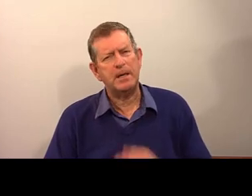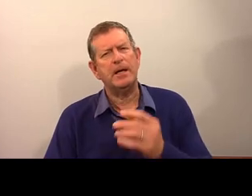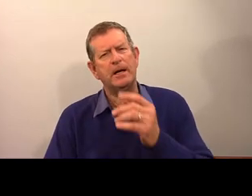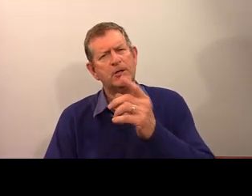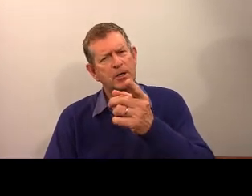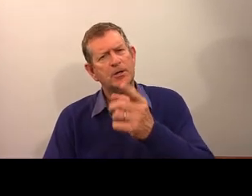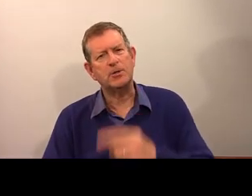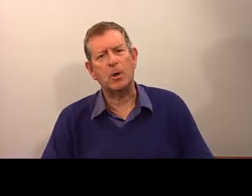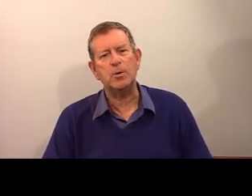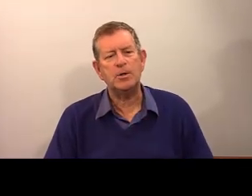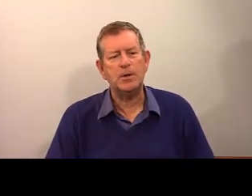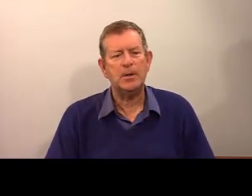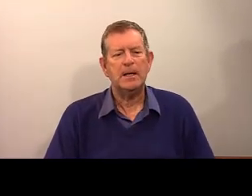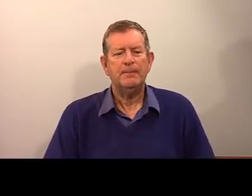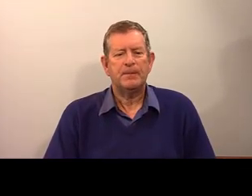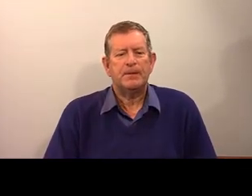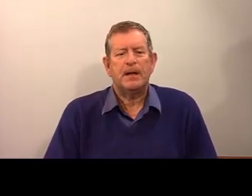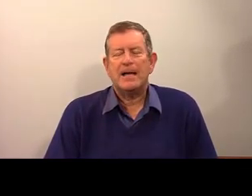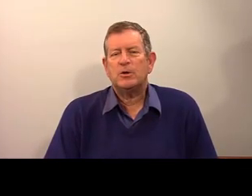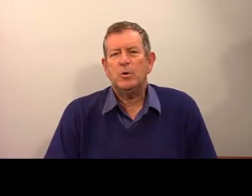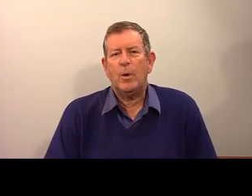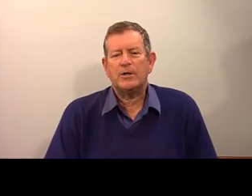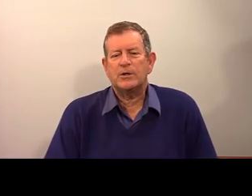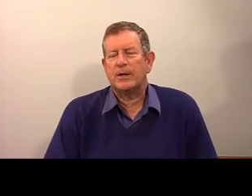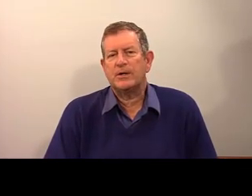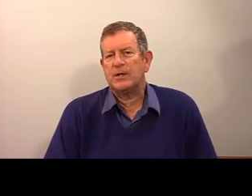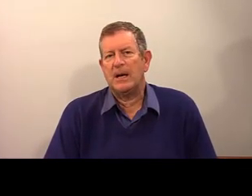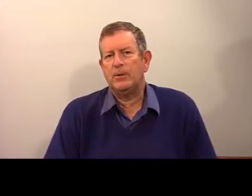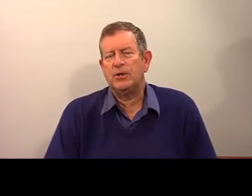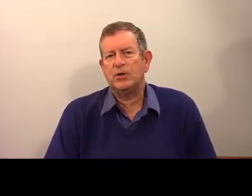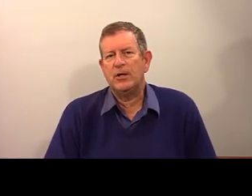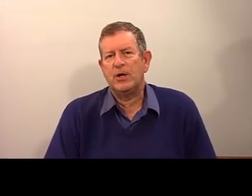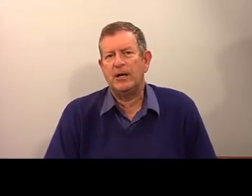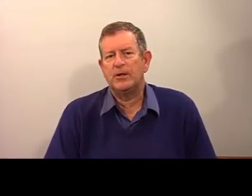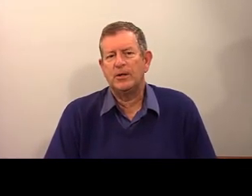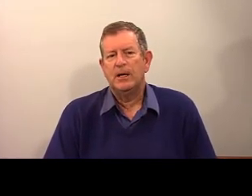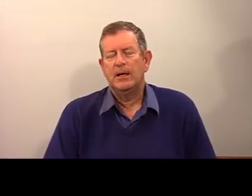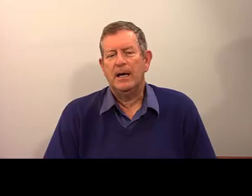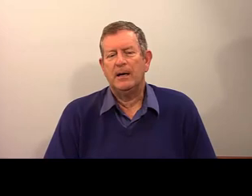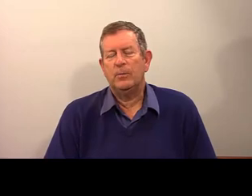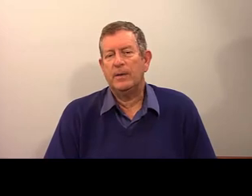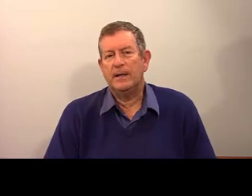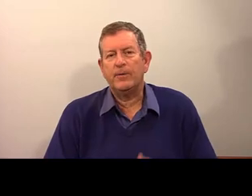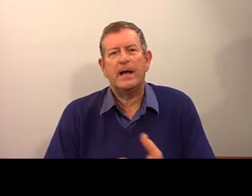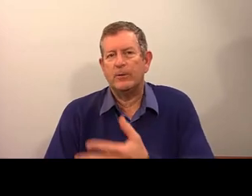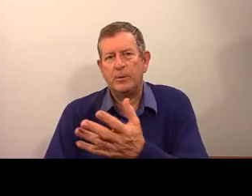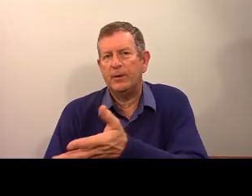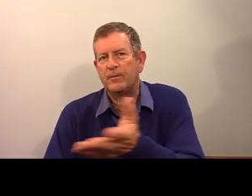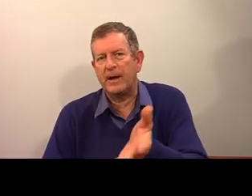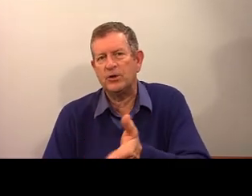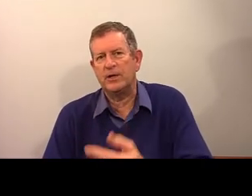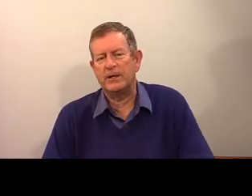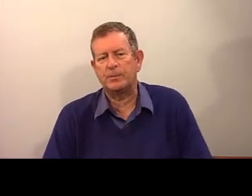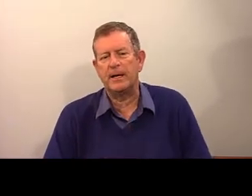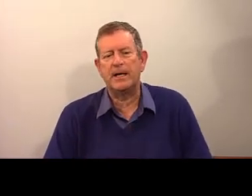Right, you speak English, don't you? The last 2 questions are the same. We just change English with a different language. You put French in its place